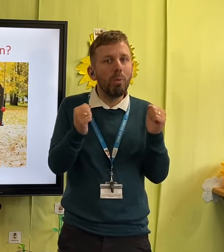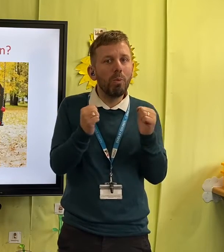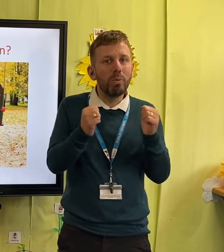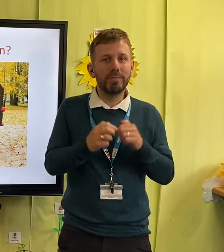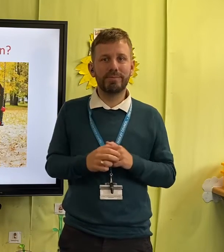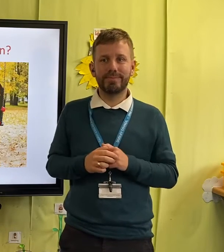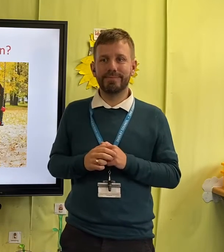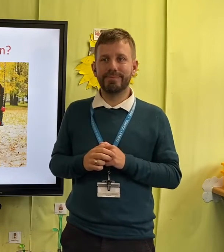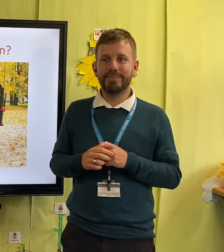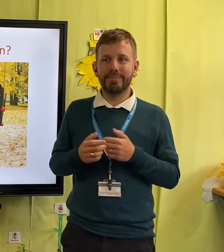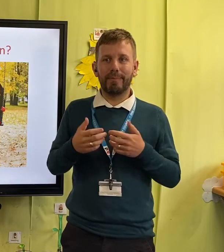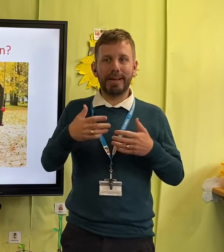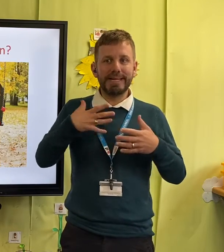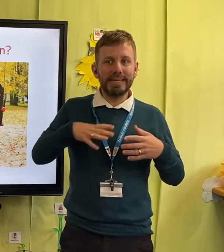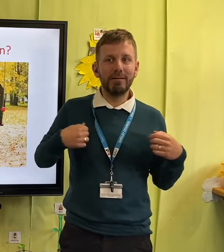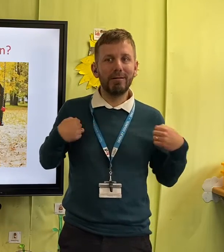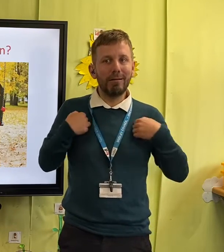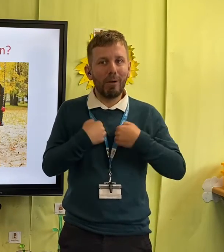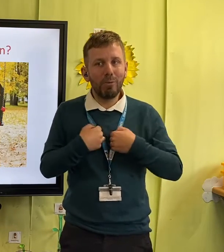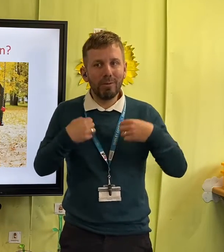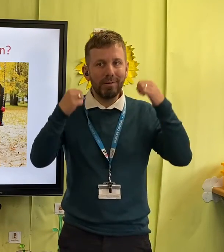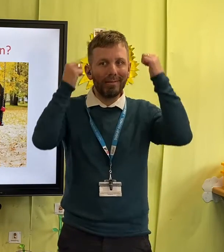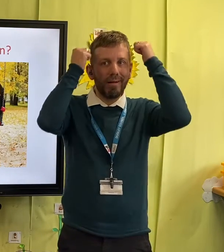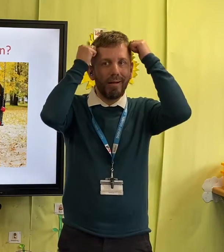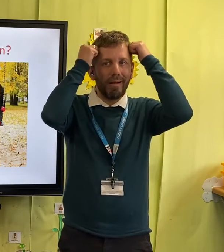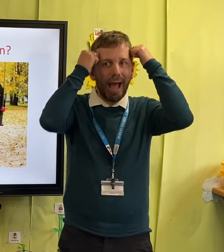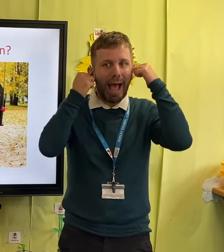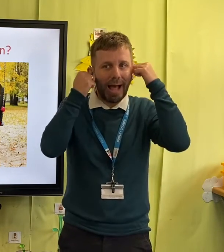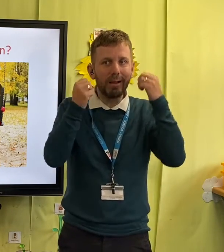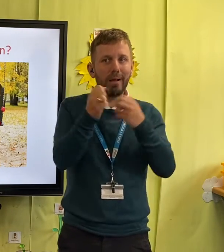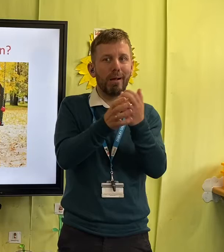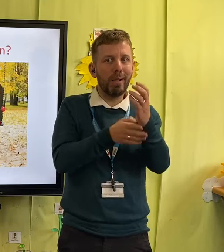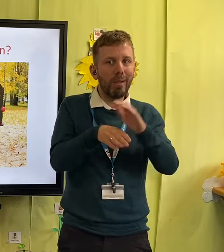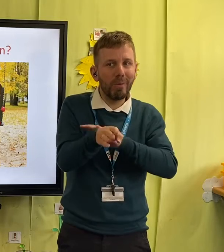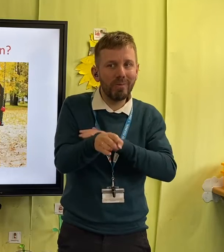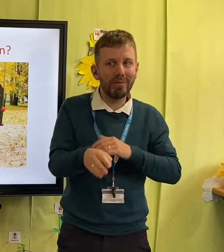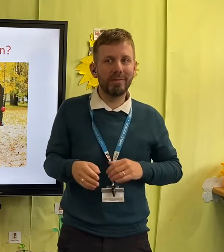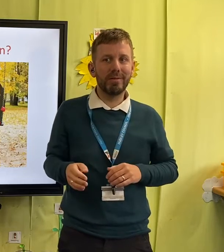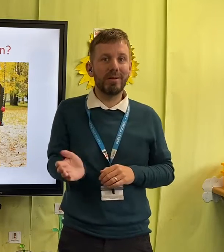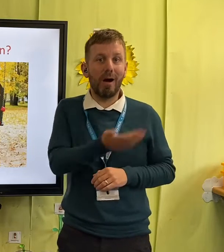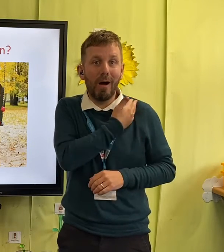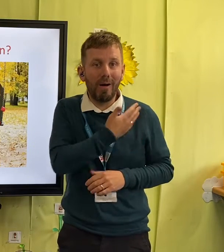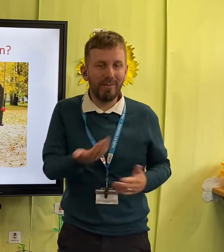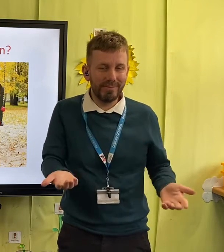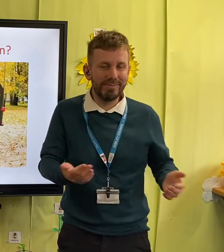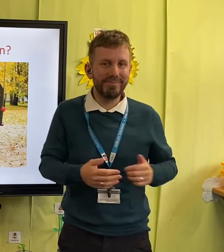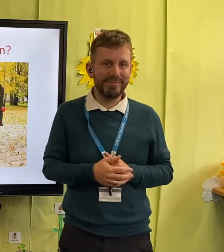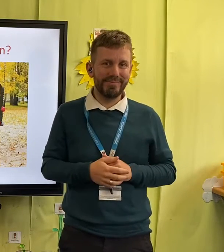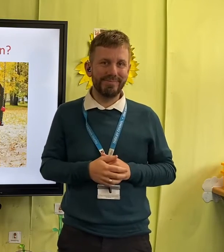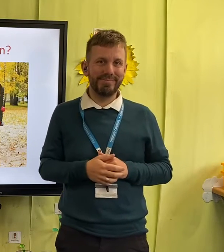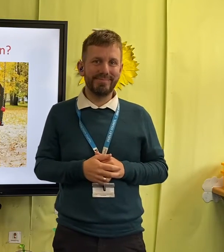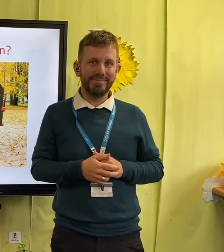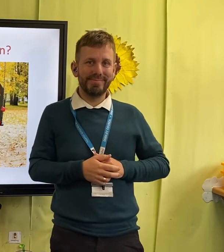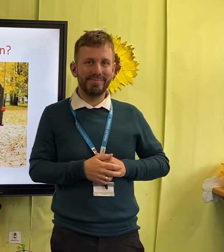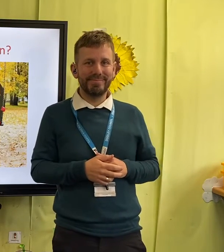It's also a lot colder. We need to make sure in autumn we wear our coat, our hats,